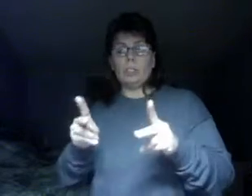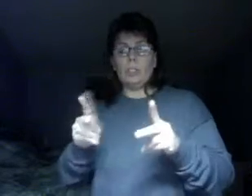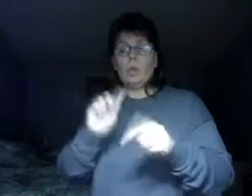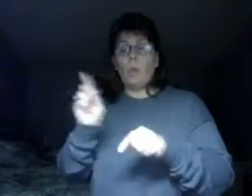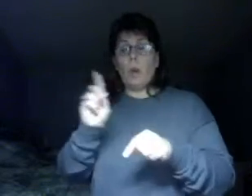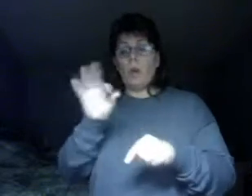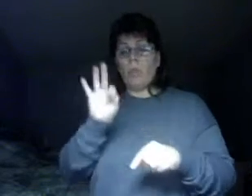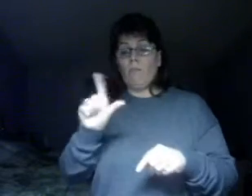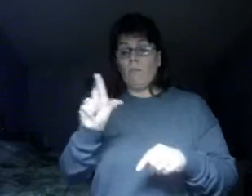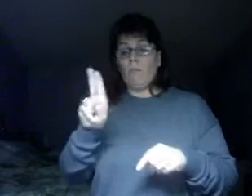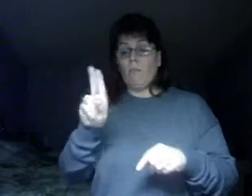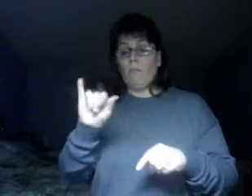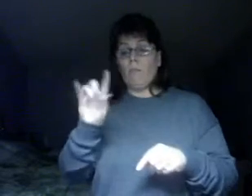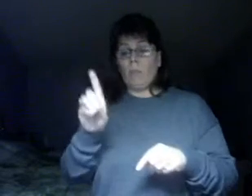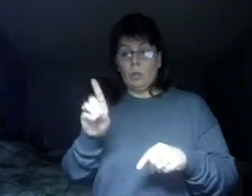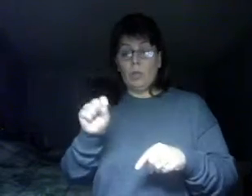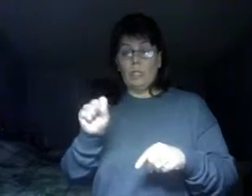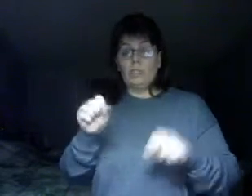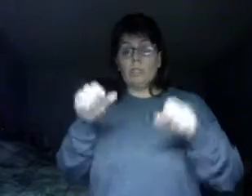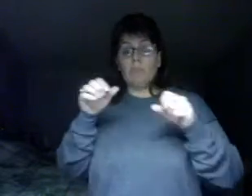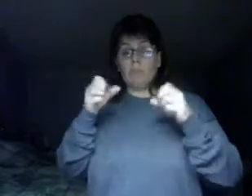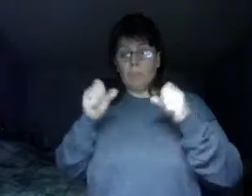be, and some of them might surprise you.